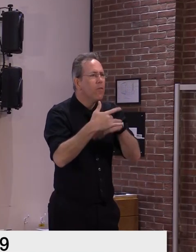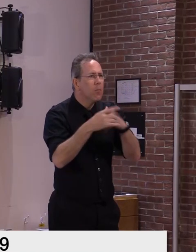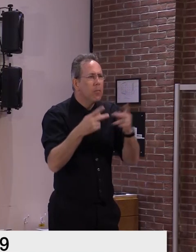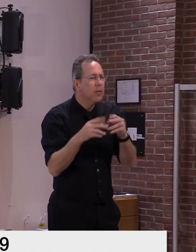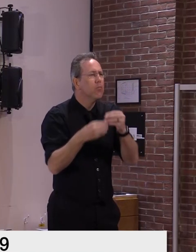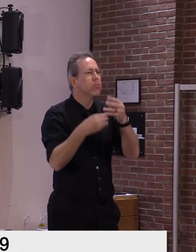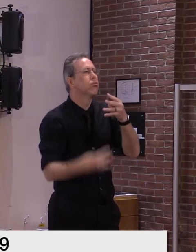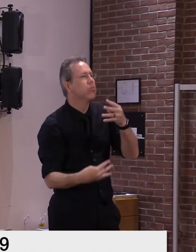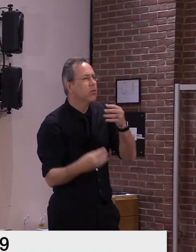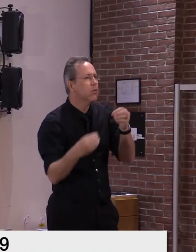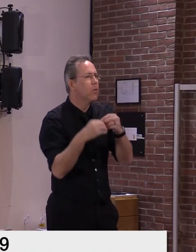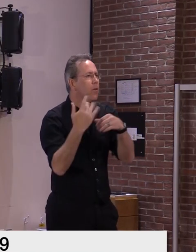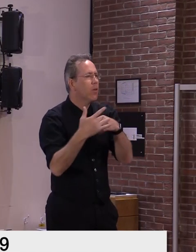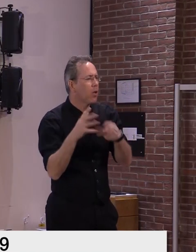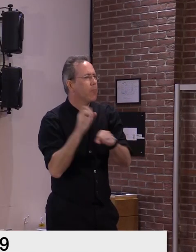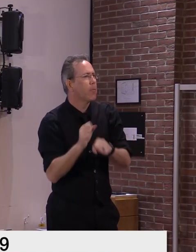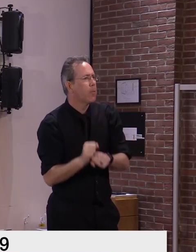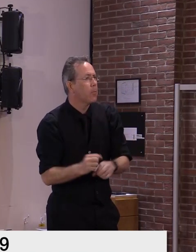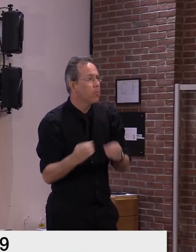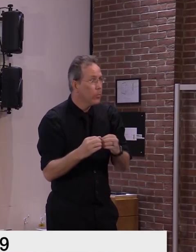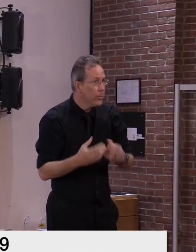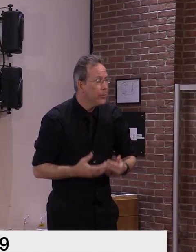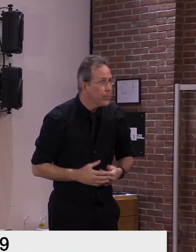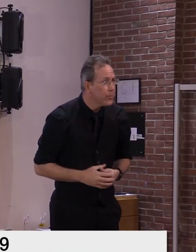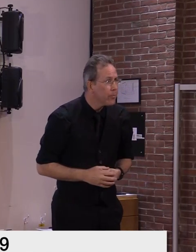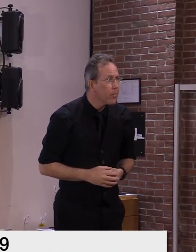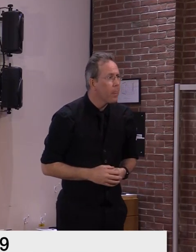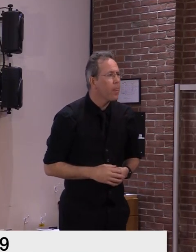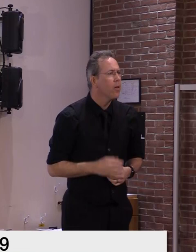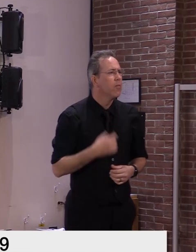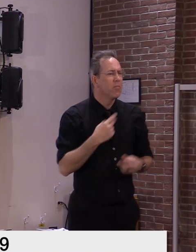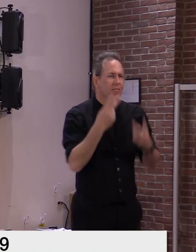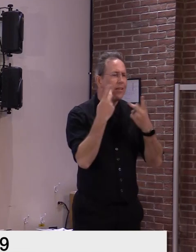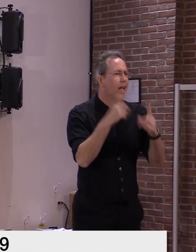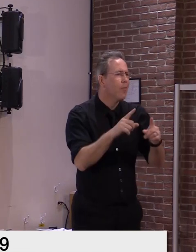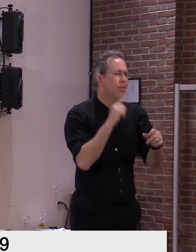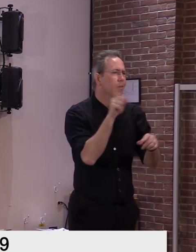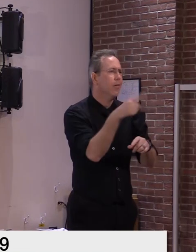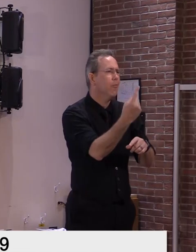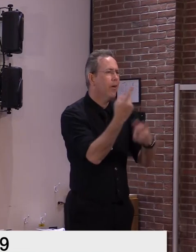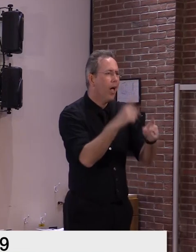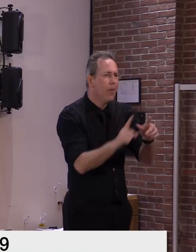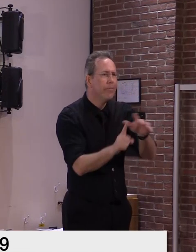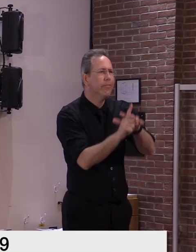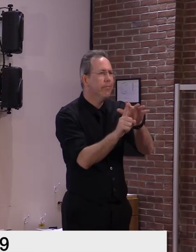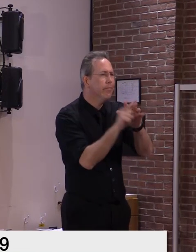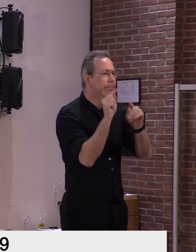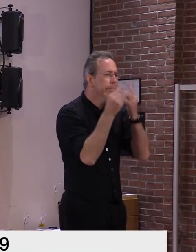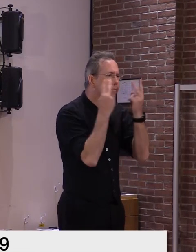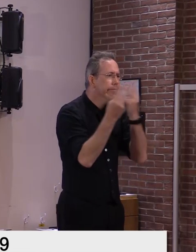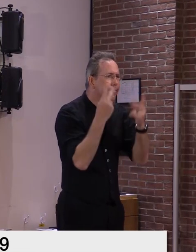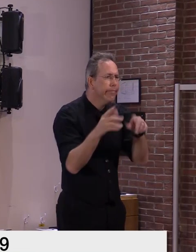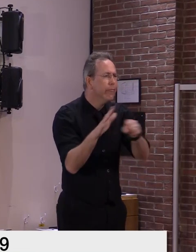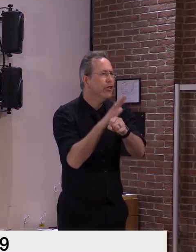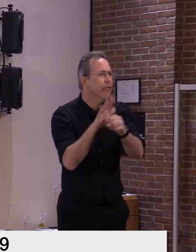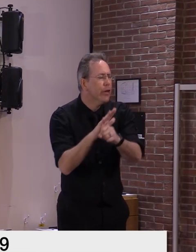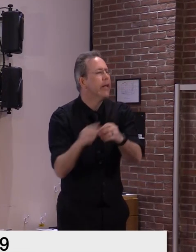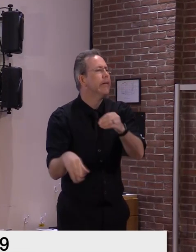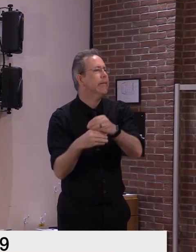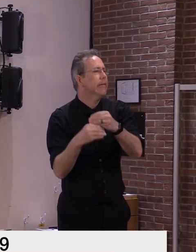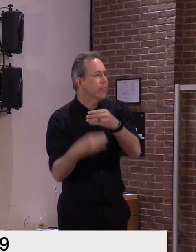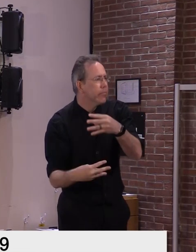average, have been seeing a lot of people get earlier appointments and than what you're describing. I would just ask them